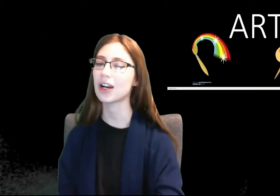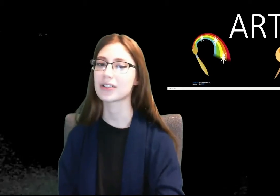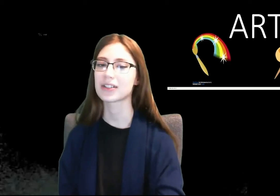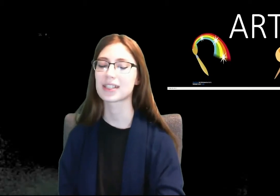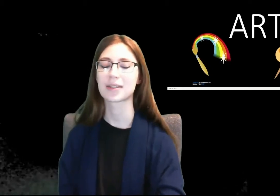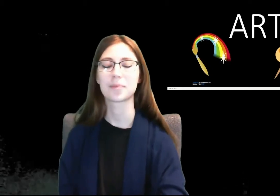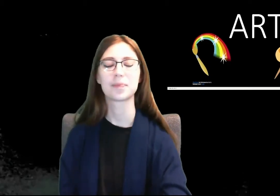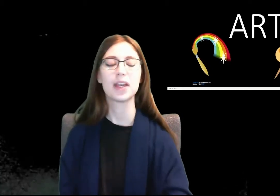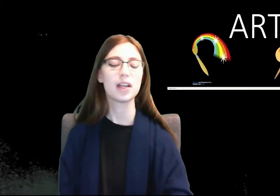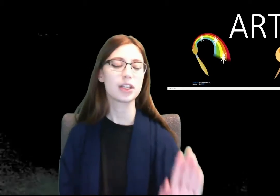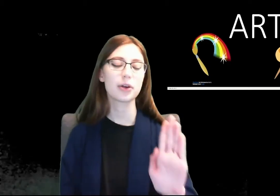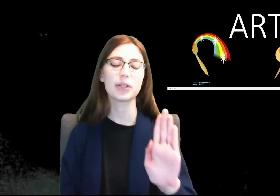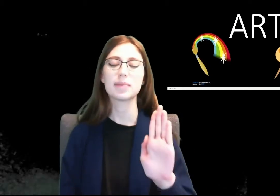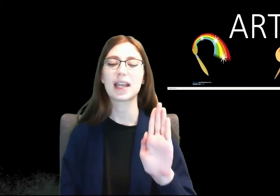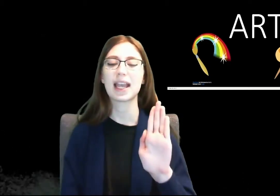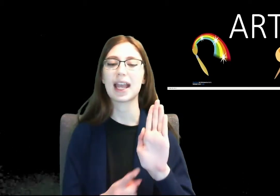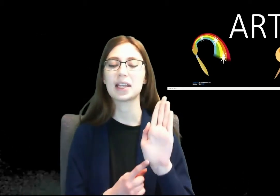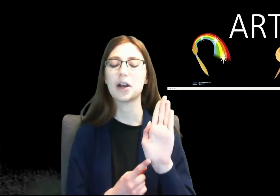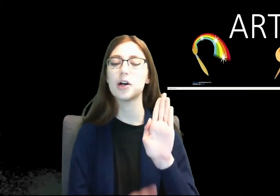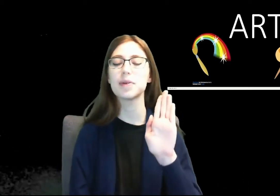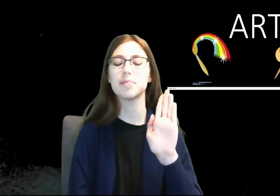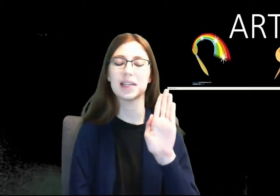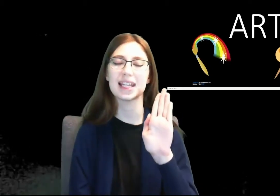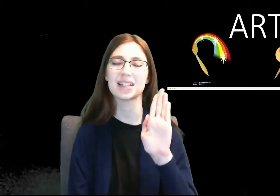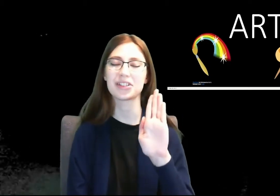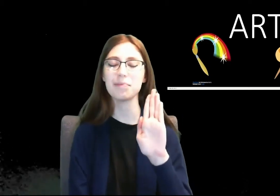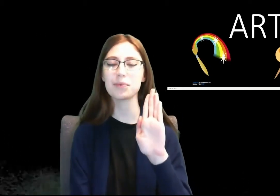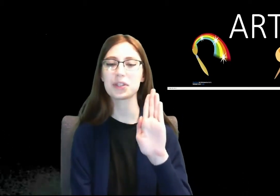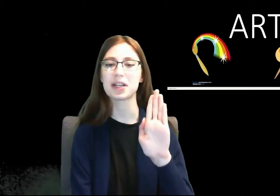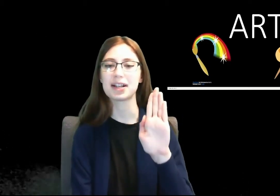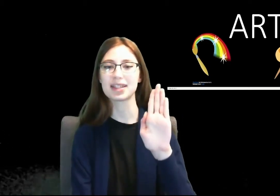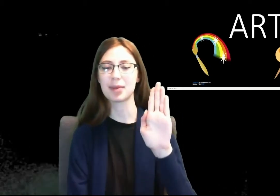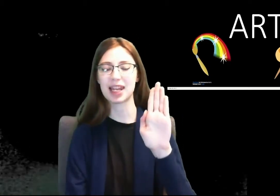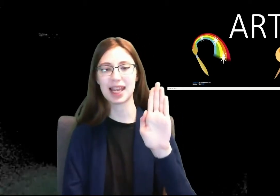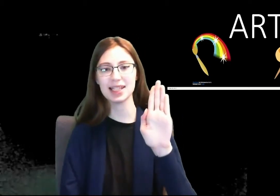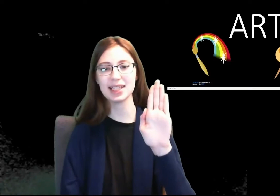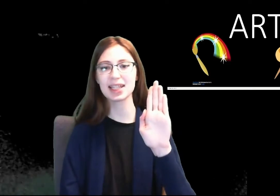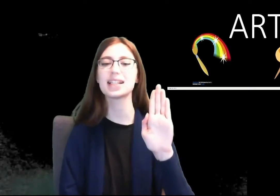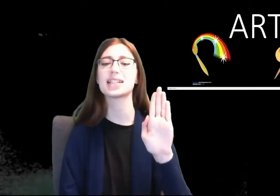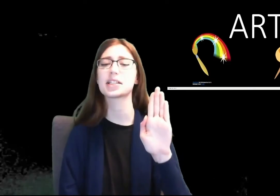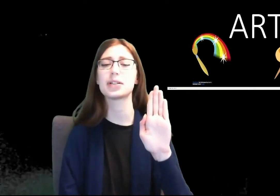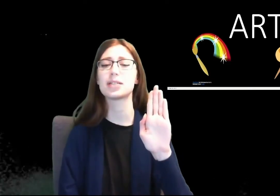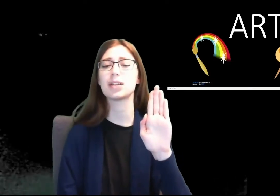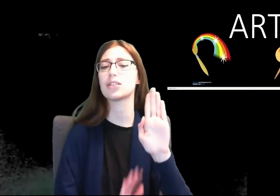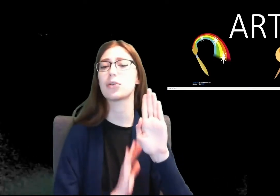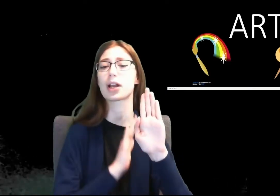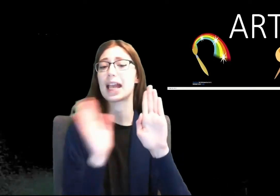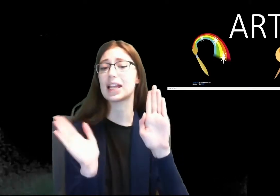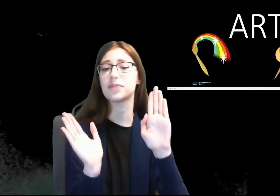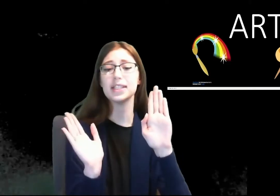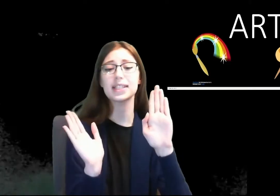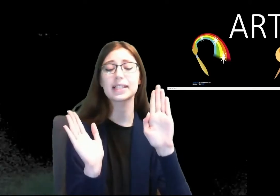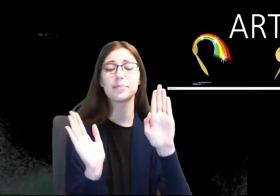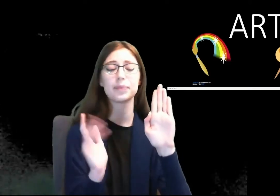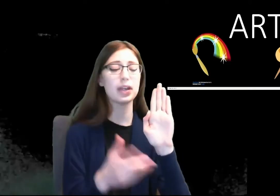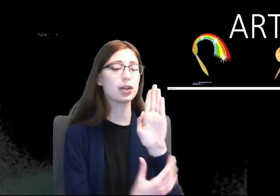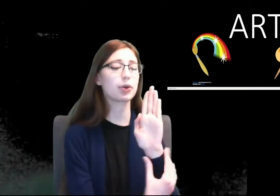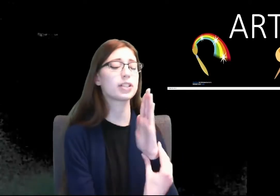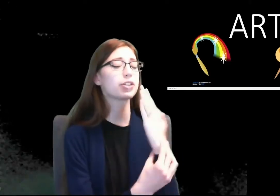Art. You're going to make an open B hand shape with your non-dominant hand. This is going to be your canvas. You're going to turn